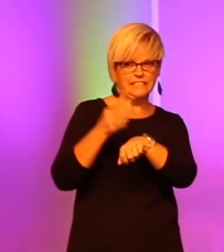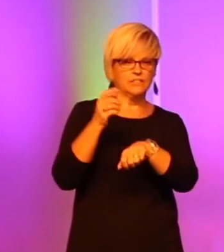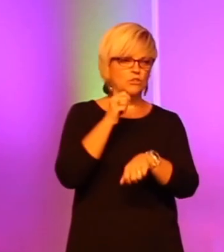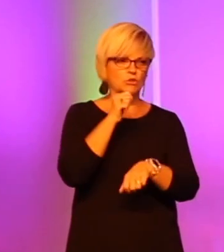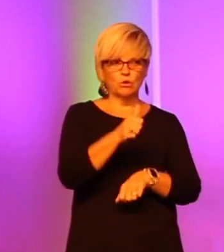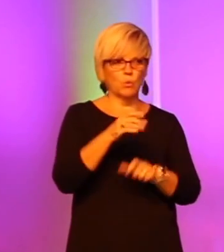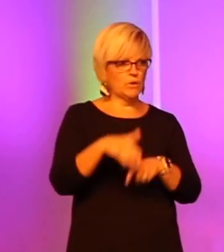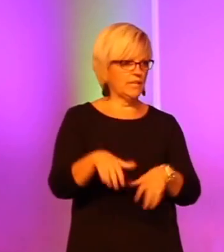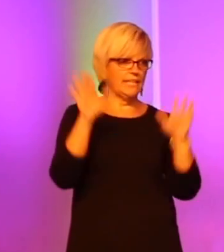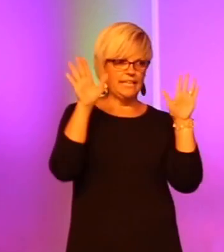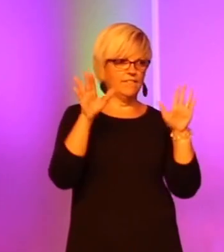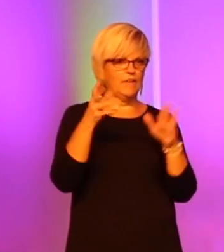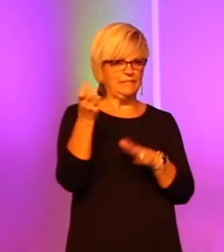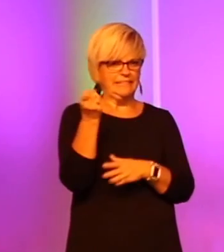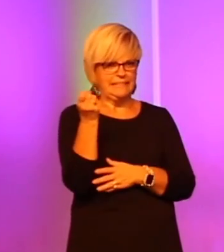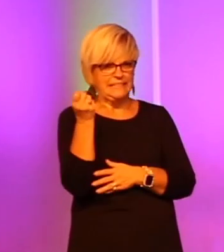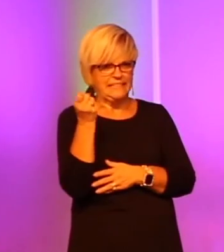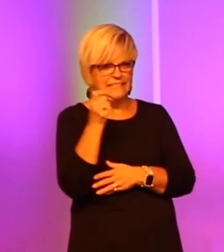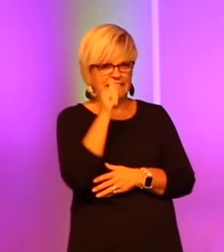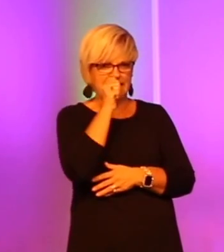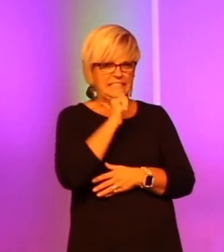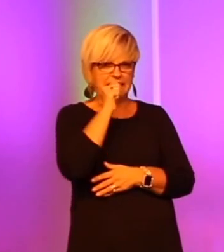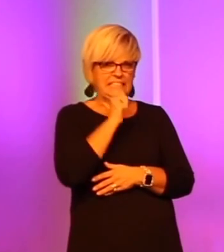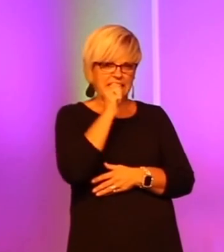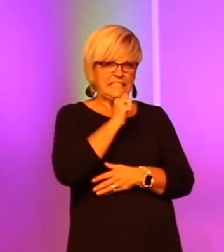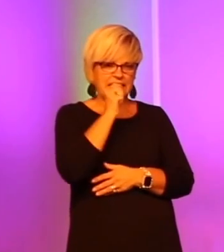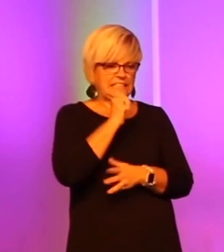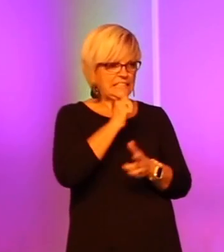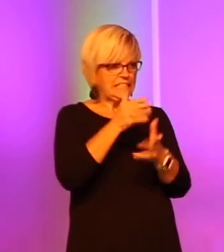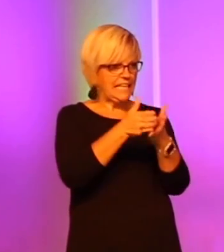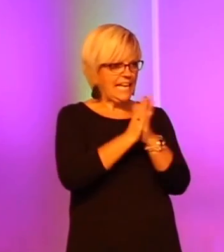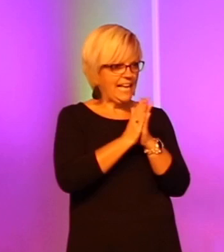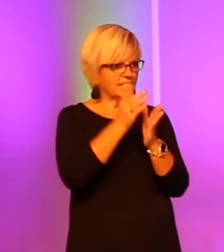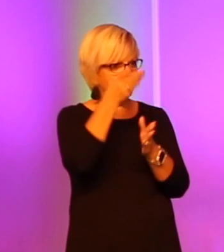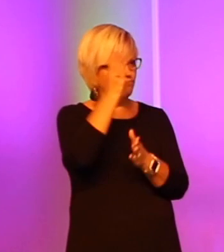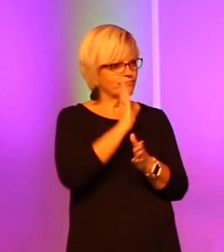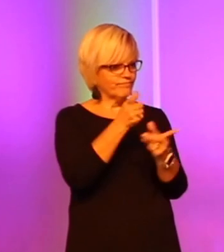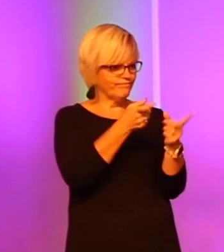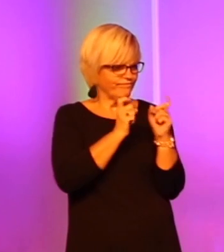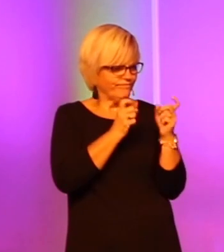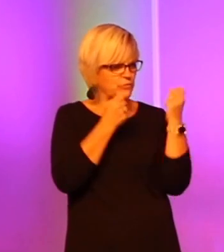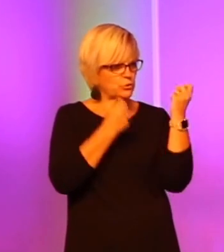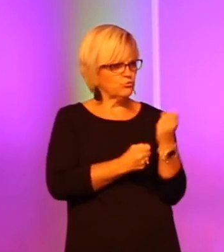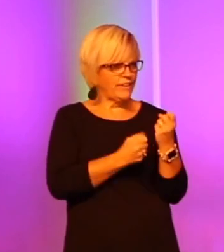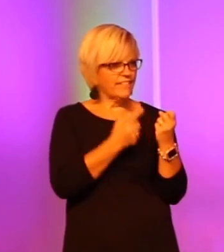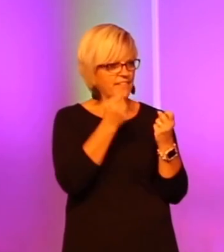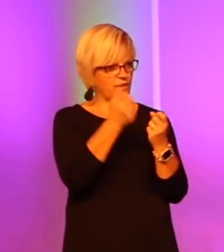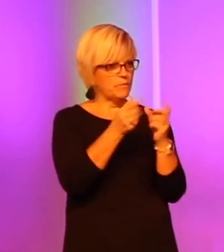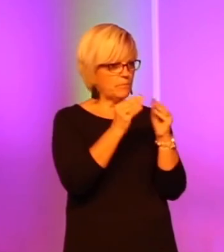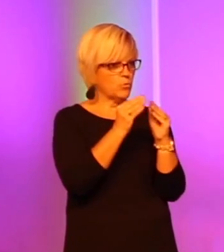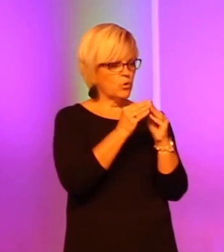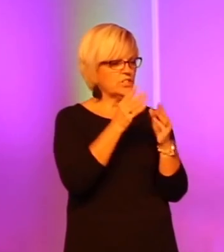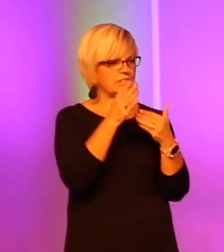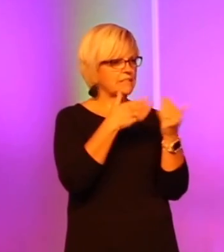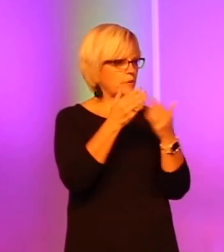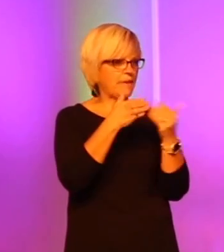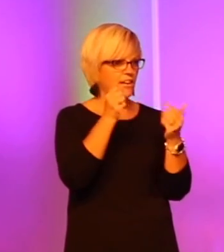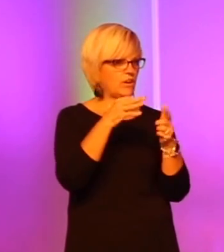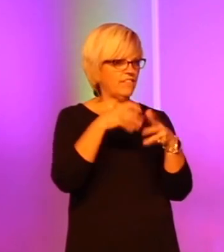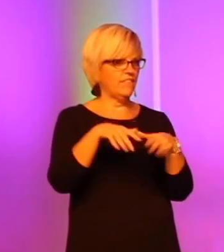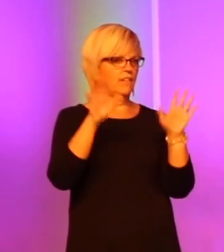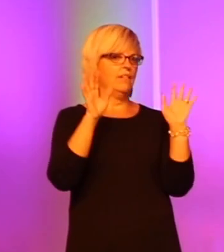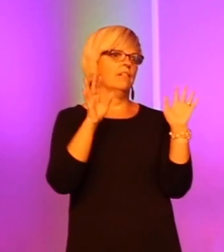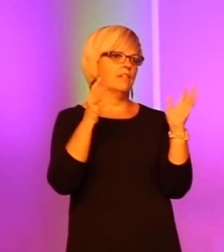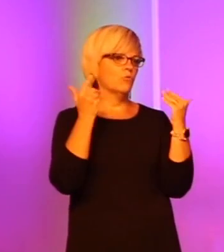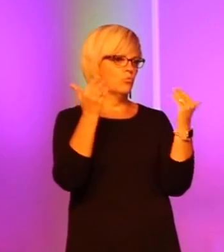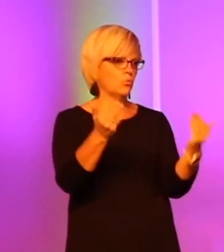bit longer. Ask God to strengthen you just a little bit more. No matter how many times you've given in to the same thing, let's get up, brush ourselves off,